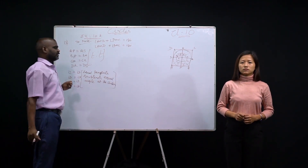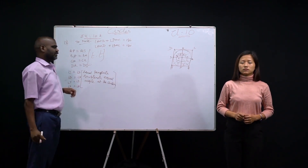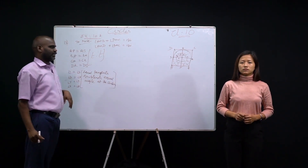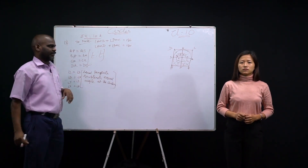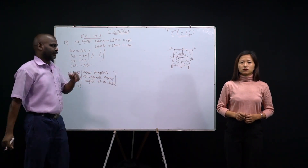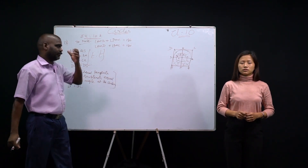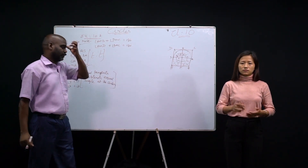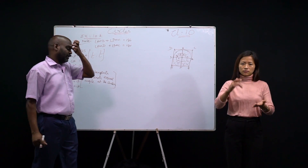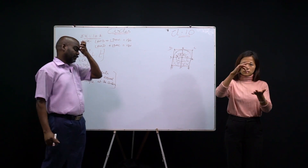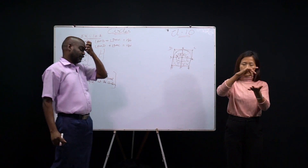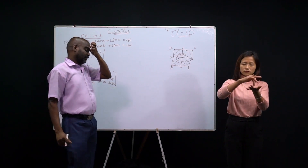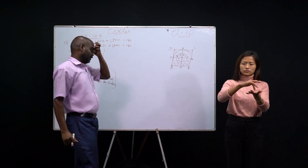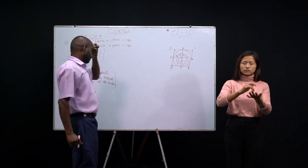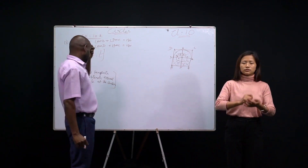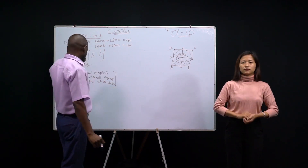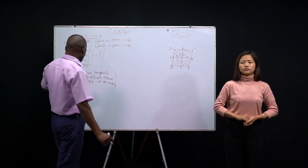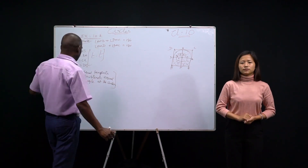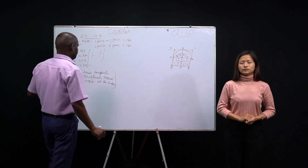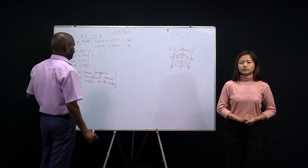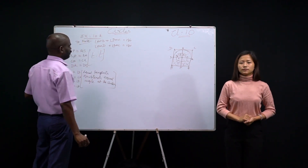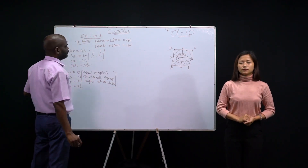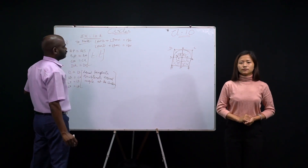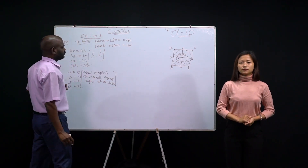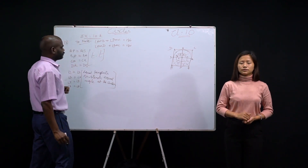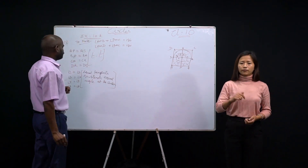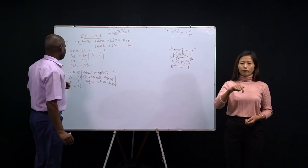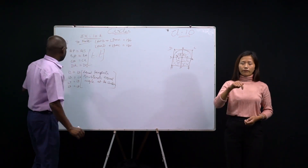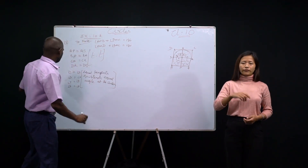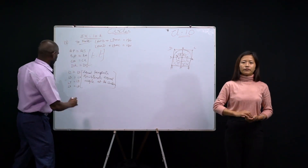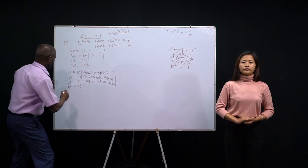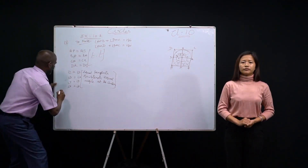the center. Okay. Now,